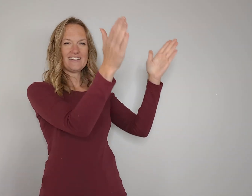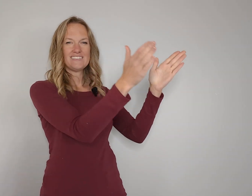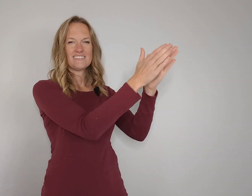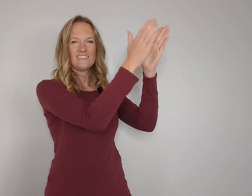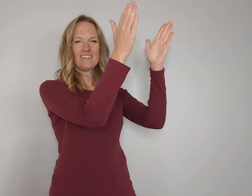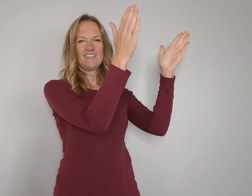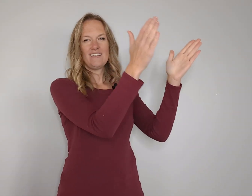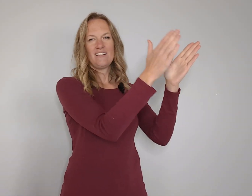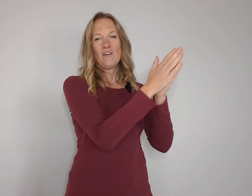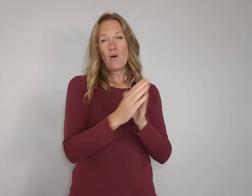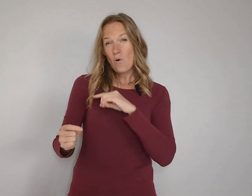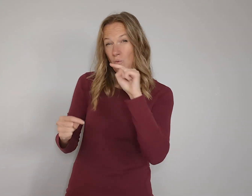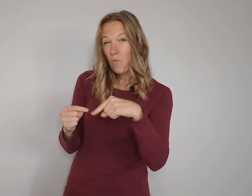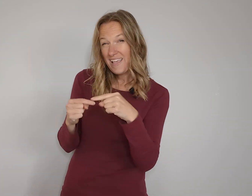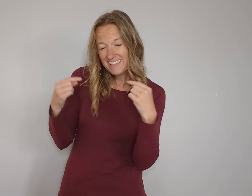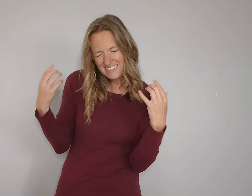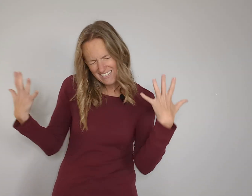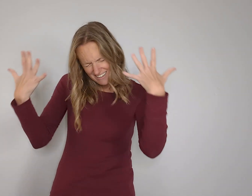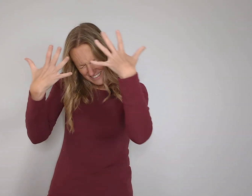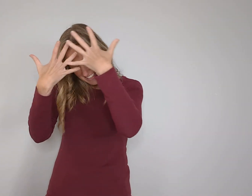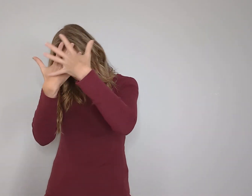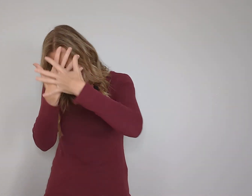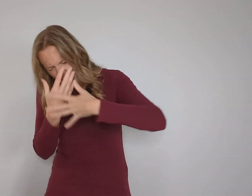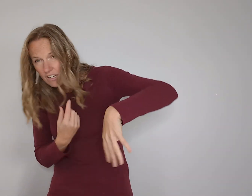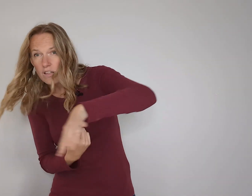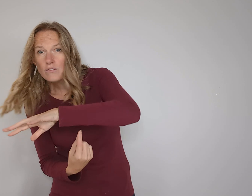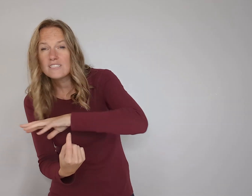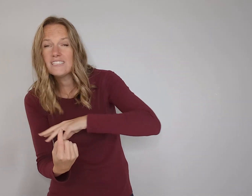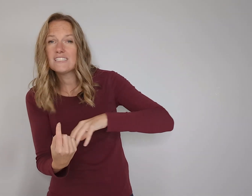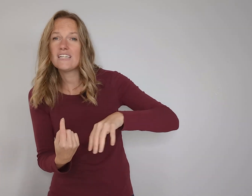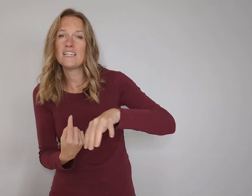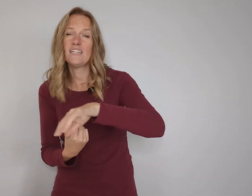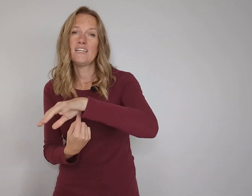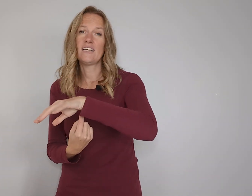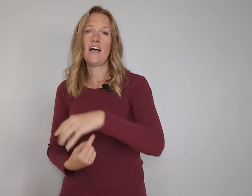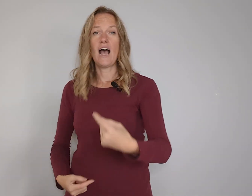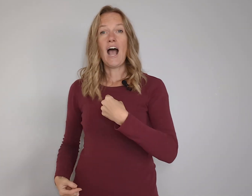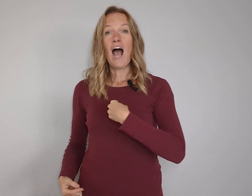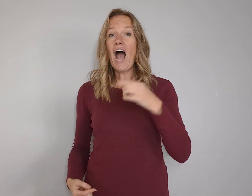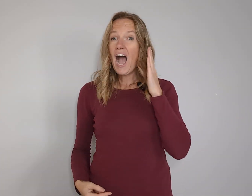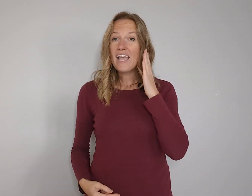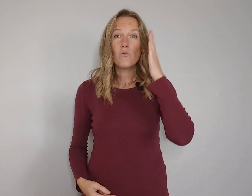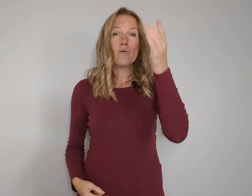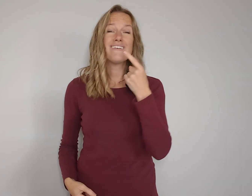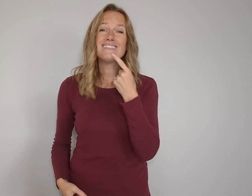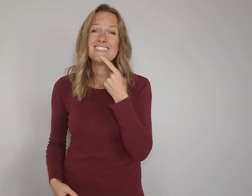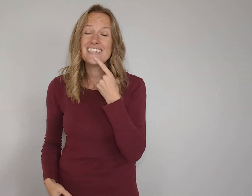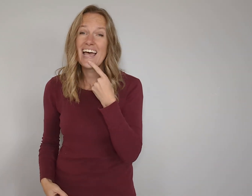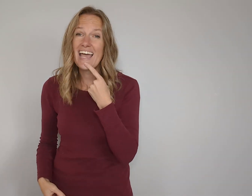praise. When the darkness closes in, I will